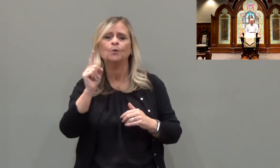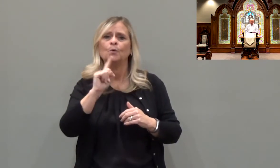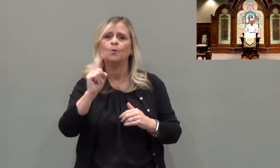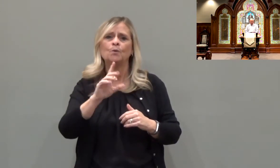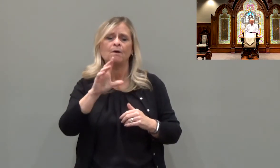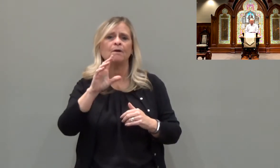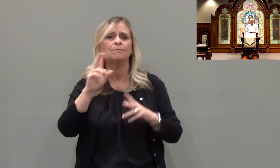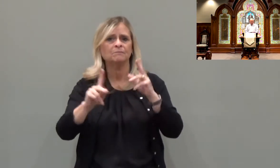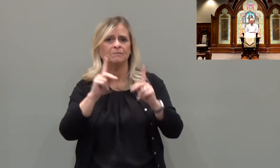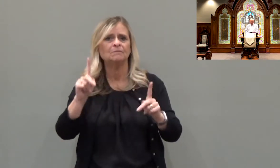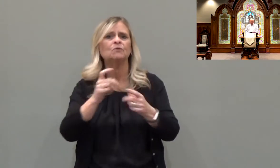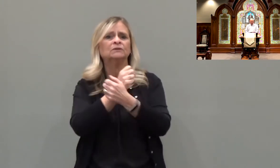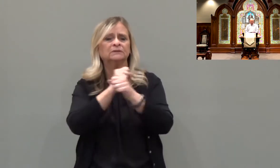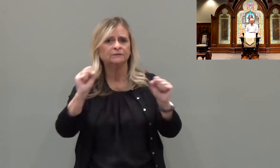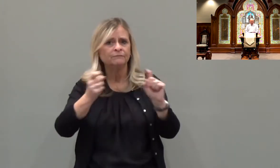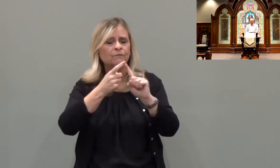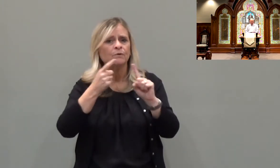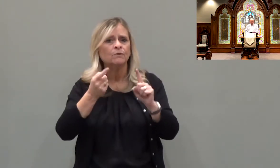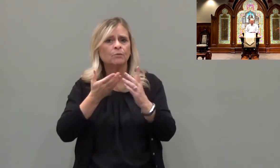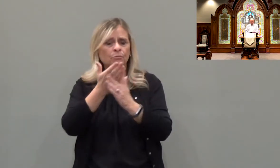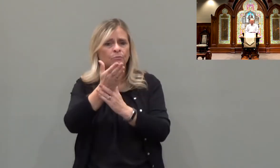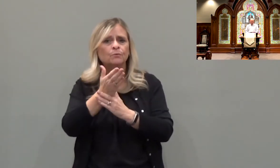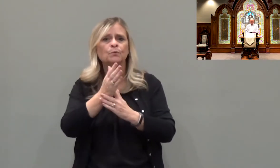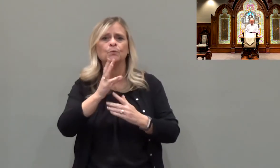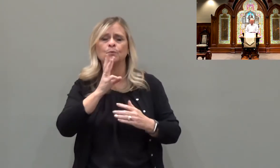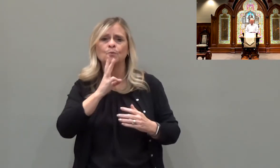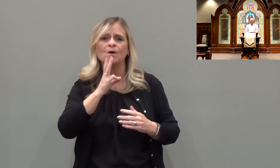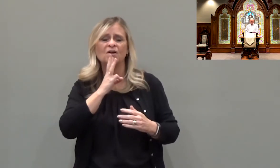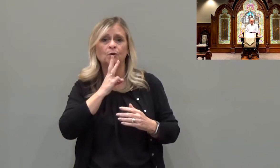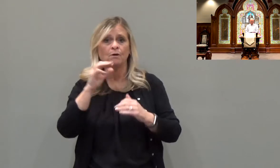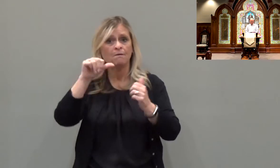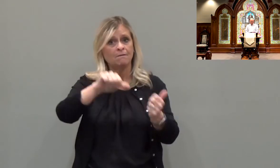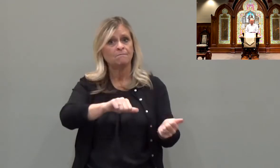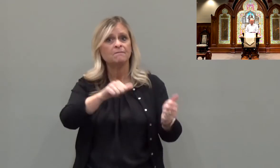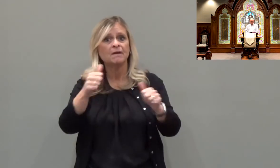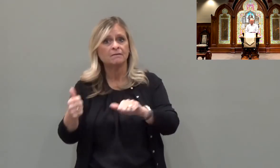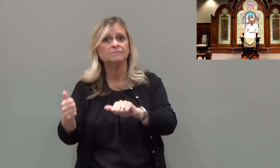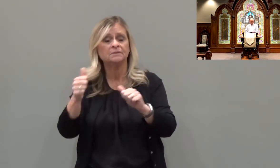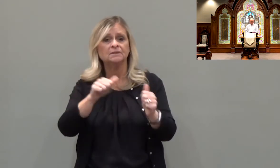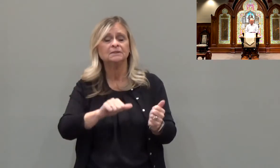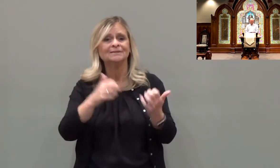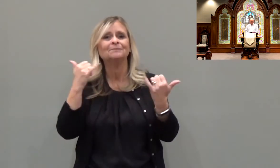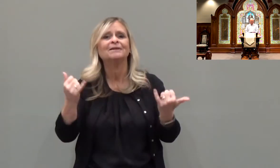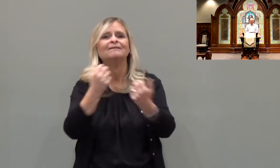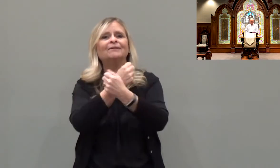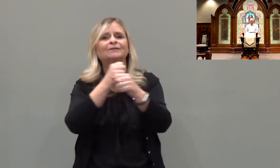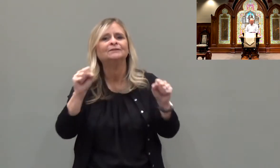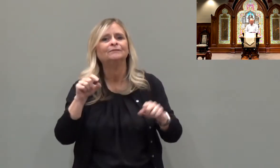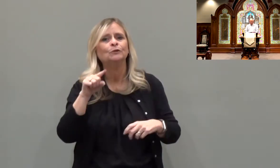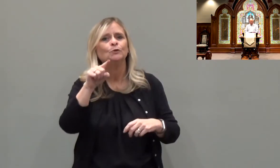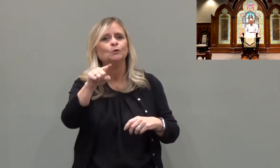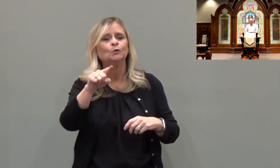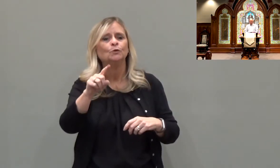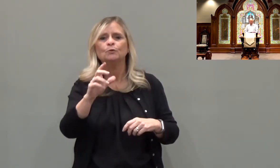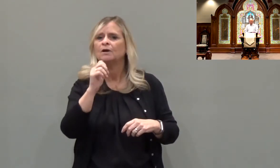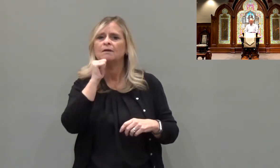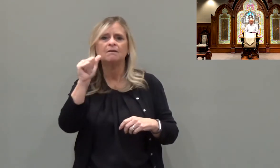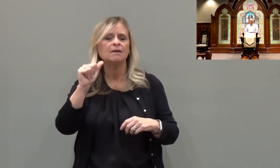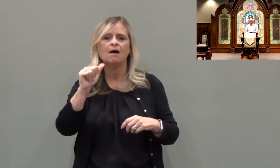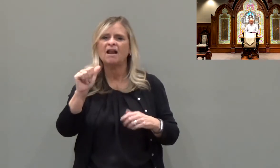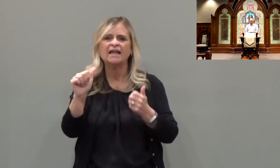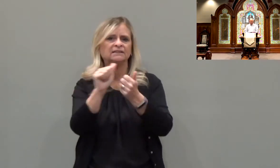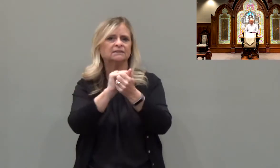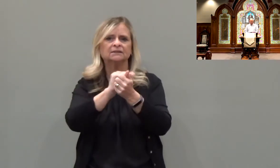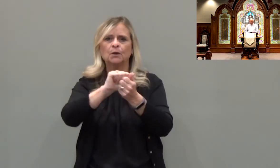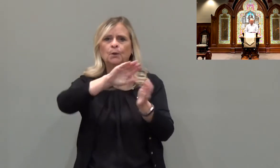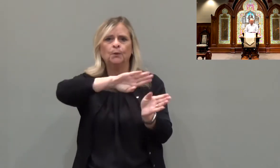were saved through water. And baptism, which this prefigured, now saves you, not as a removal of dirt